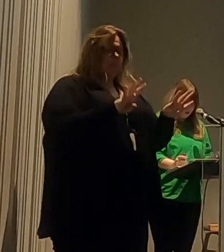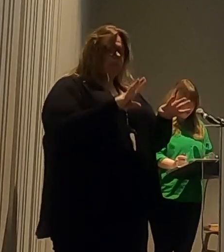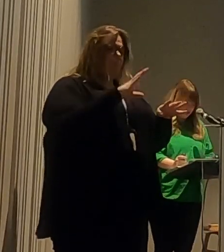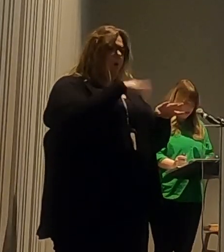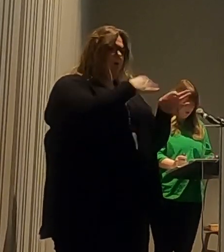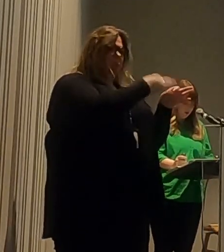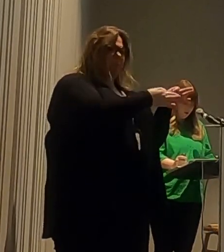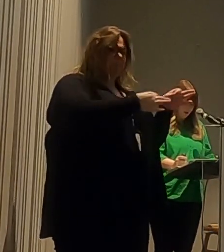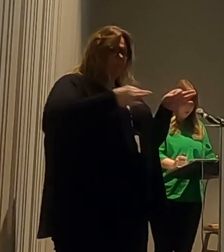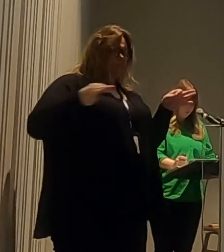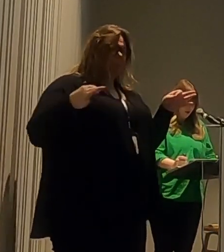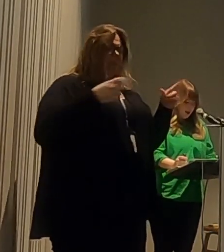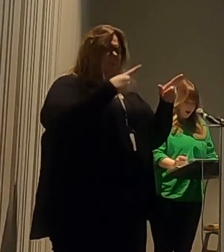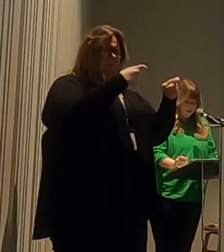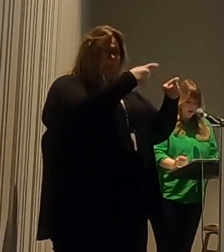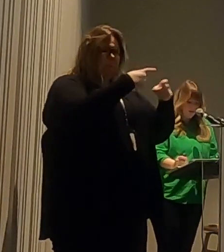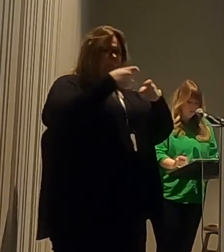bobbins.